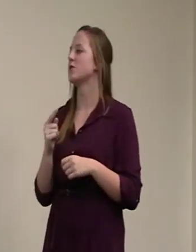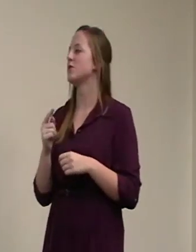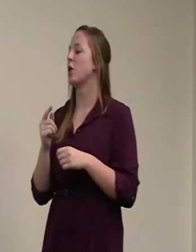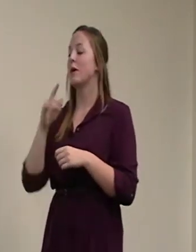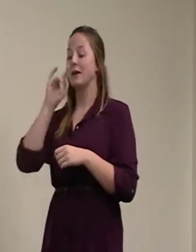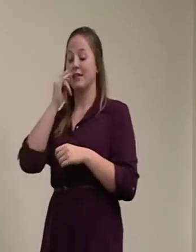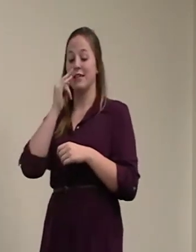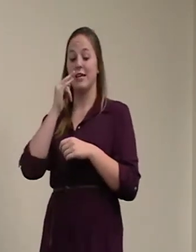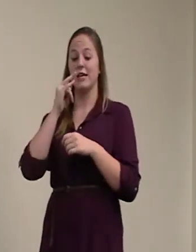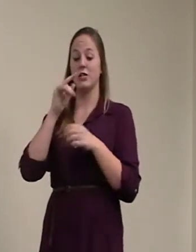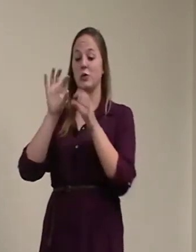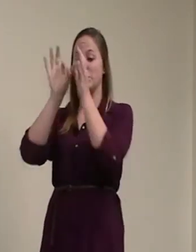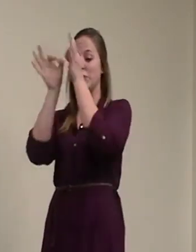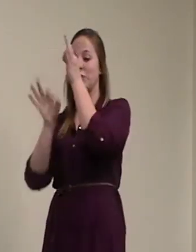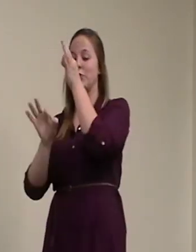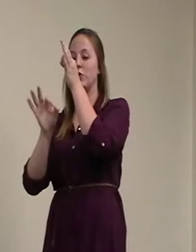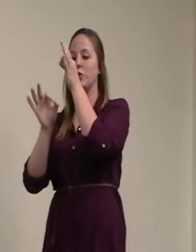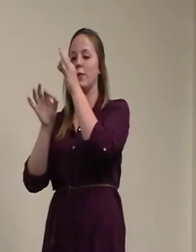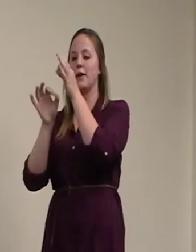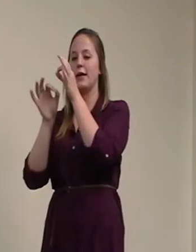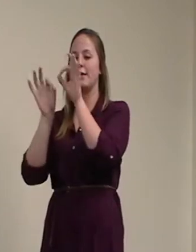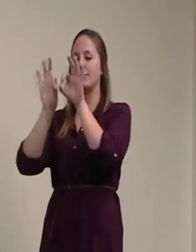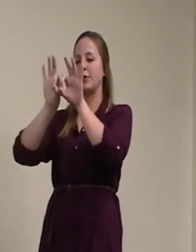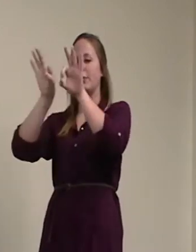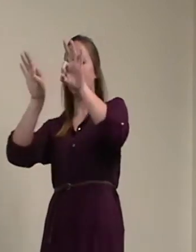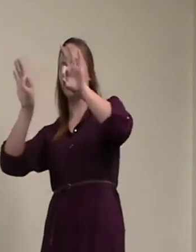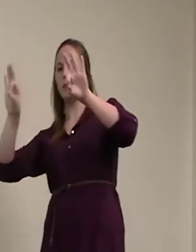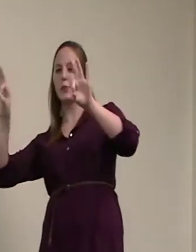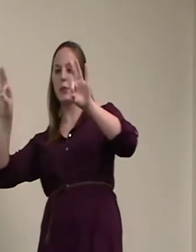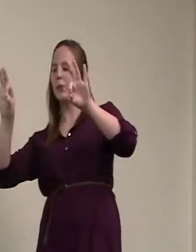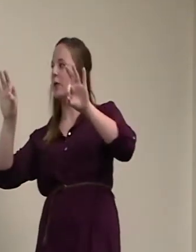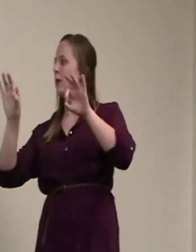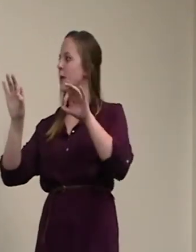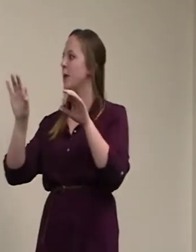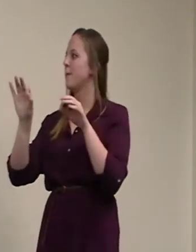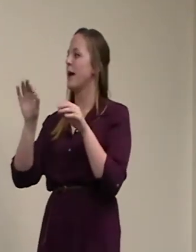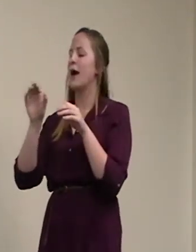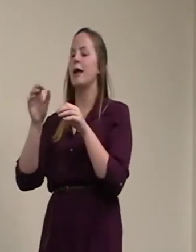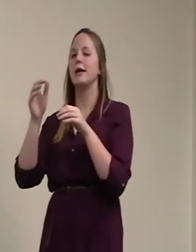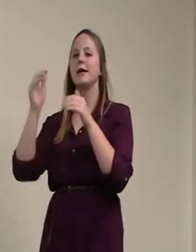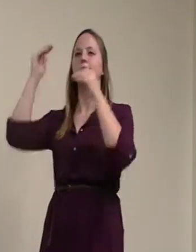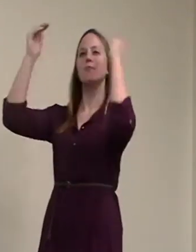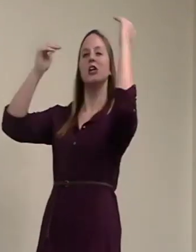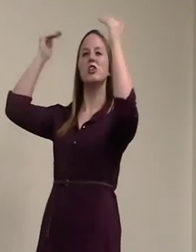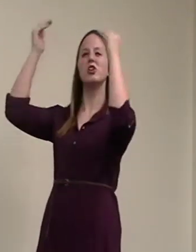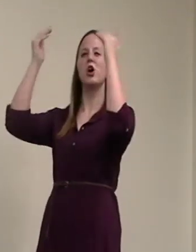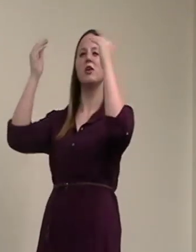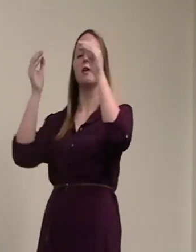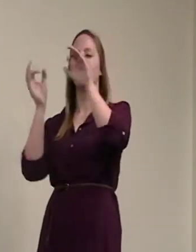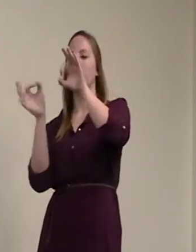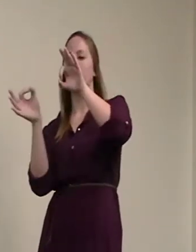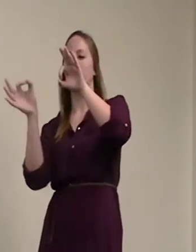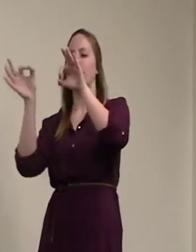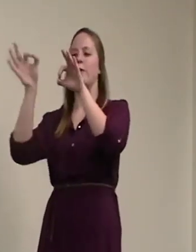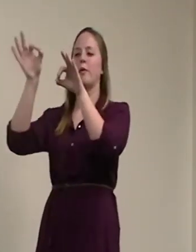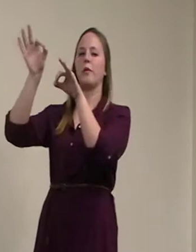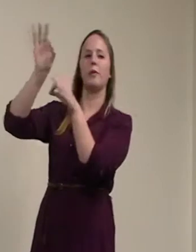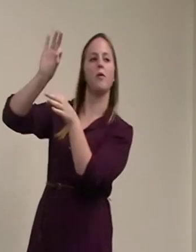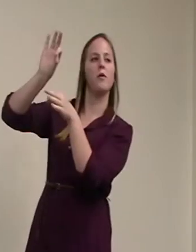In adults, it kind of takes this type of position, almost vertical, but not quite. So in children, that's why